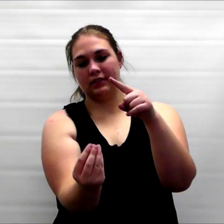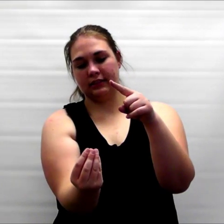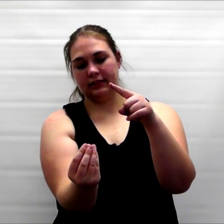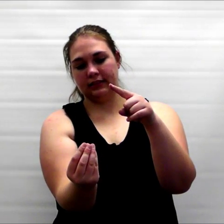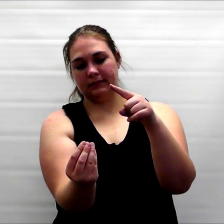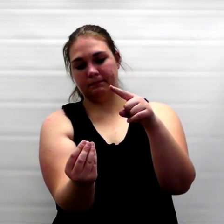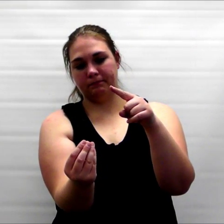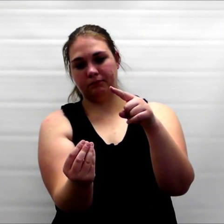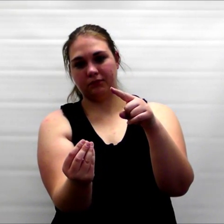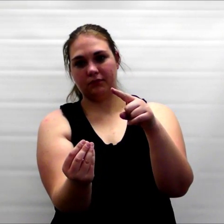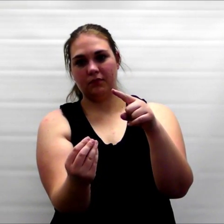and it looks like that.